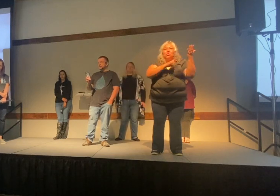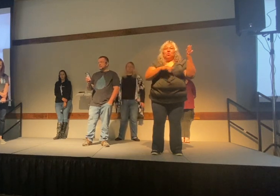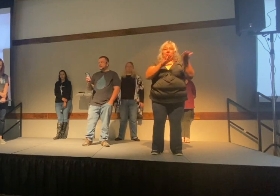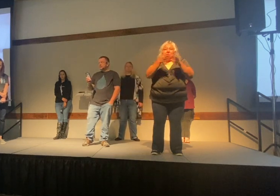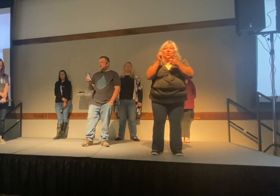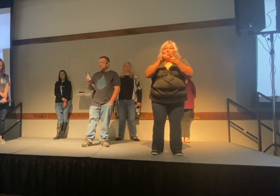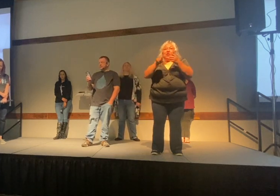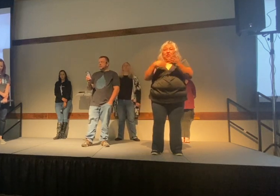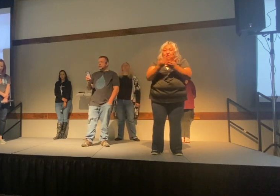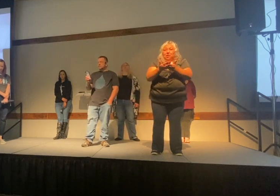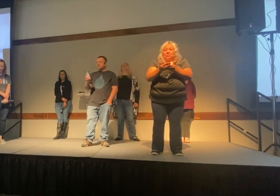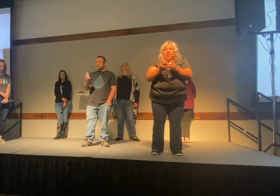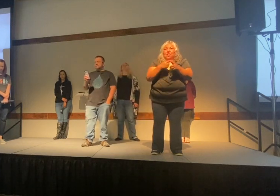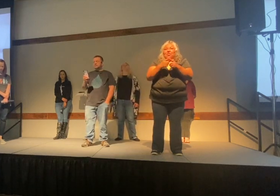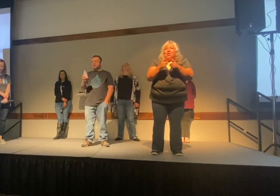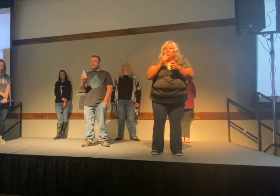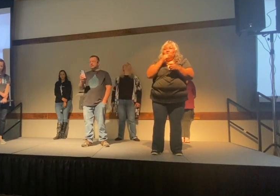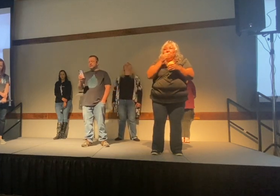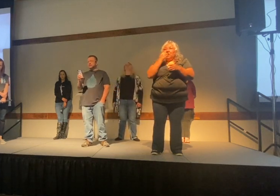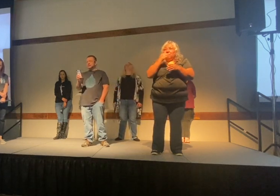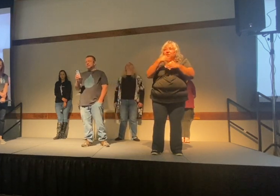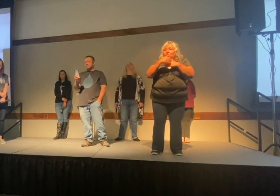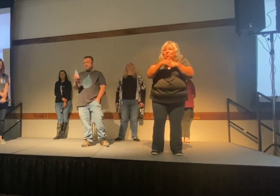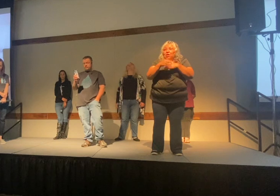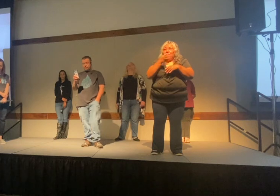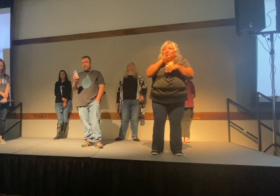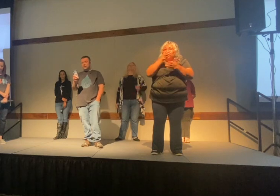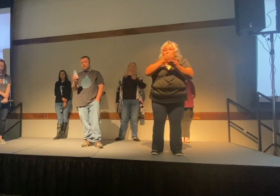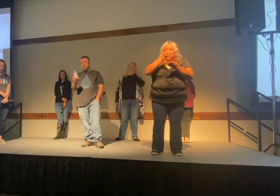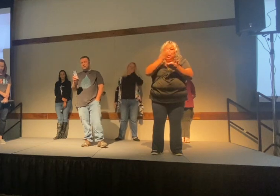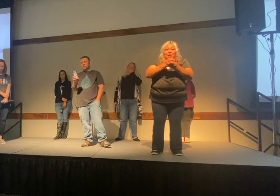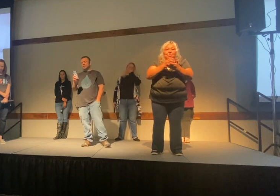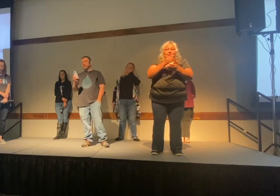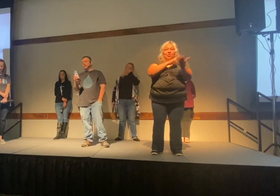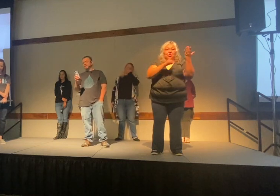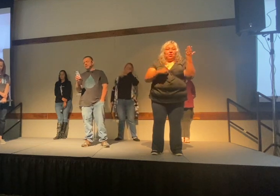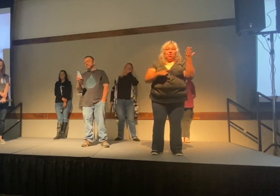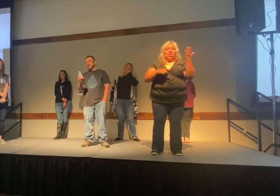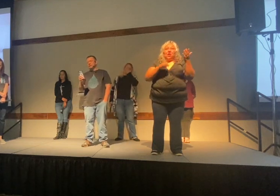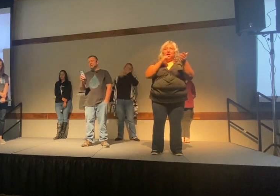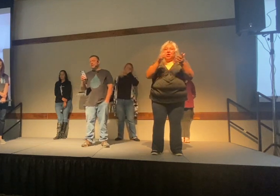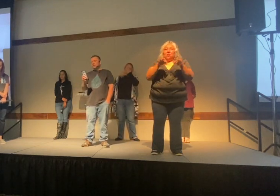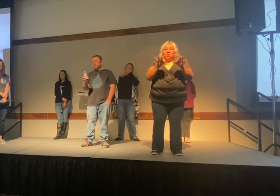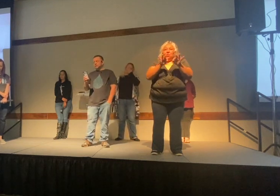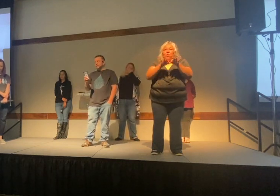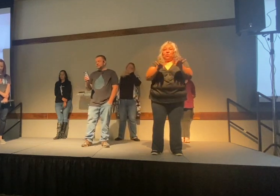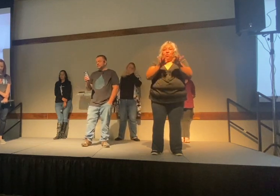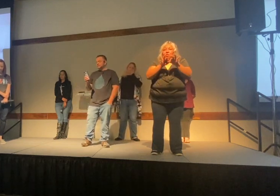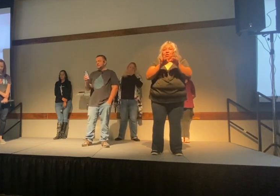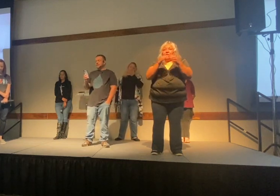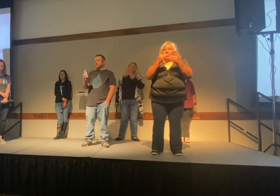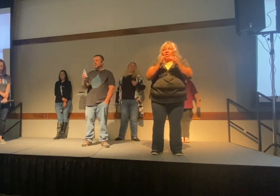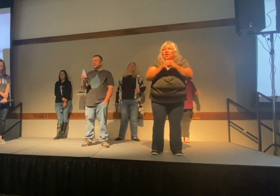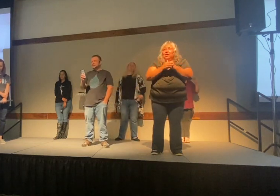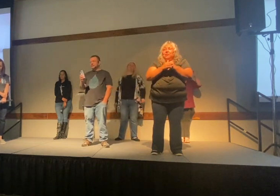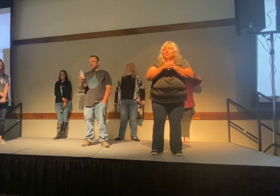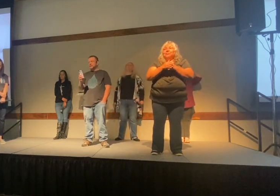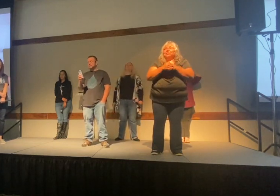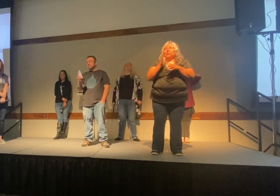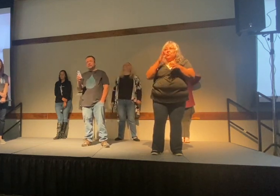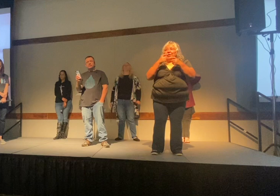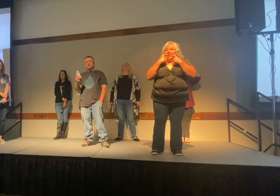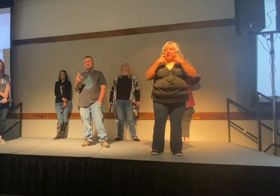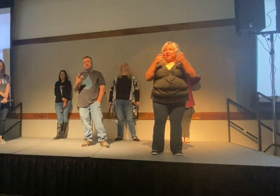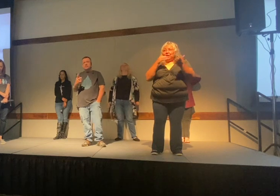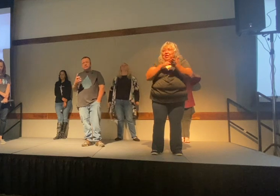he comes. So then whoever eats the bread or drinks the cup of the Lord in an unworthy manner will be guilty of sinning against the body